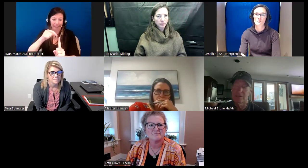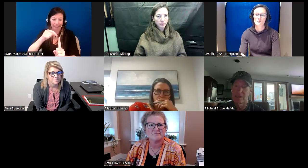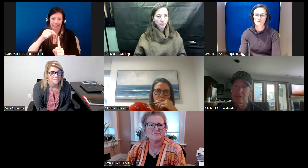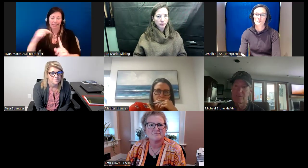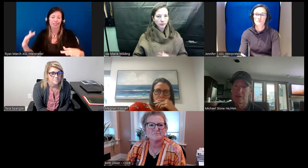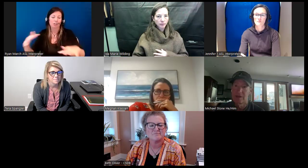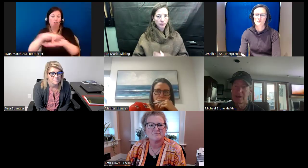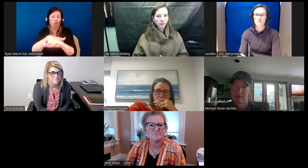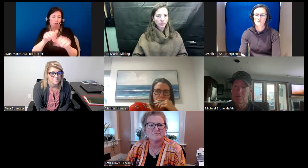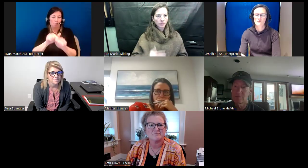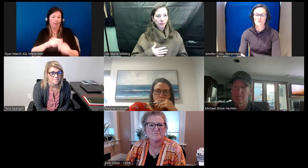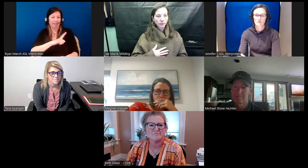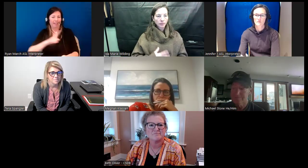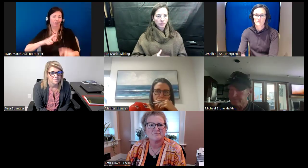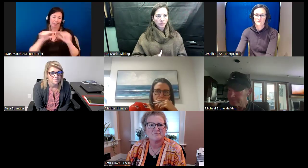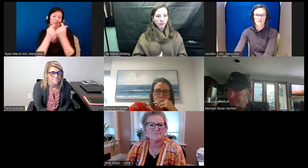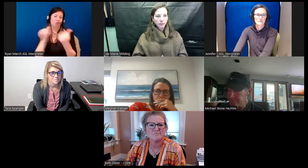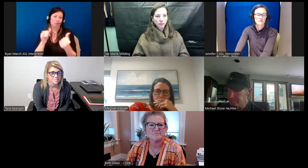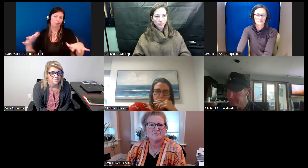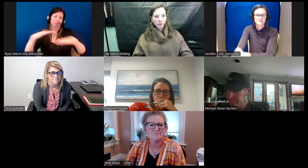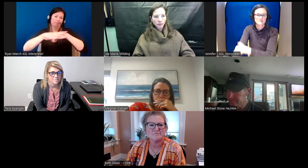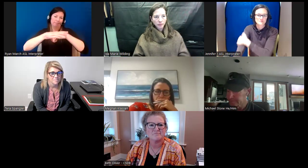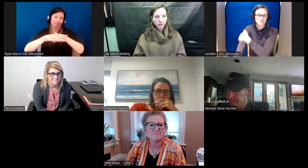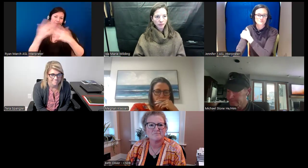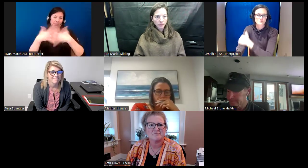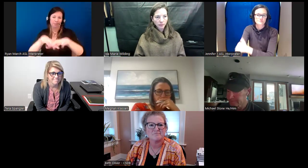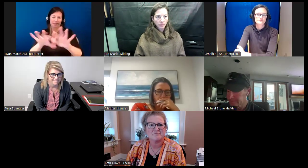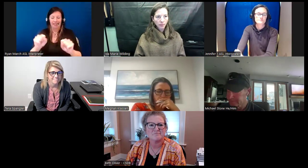the legislative group.